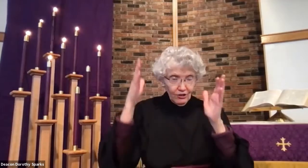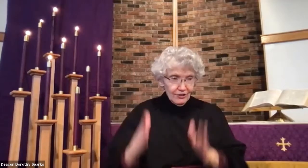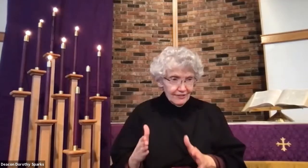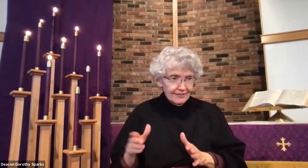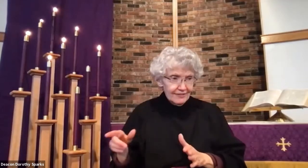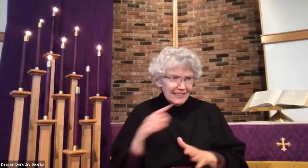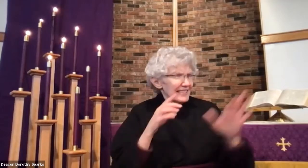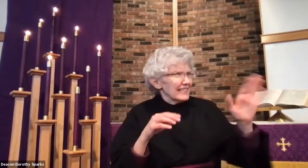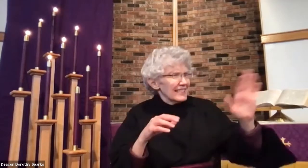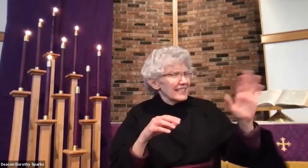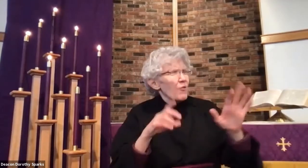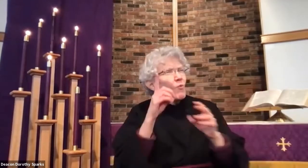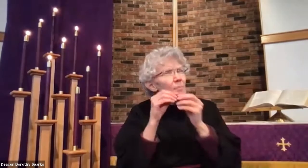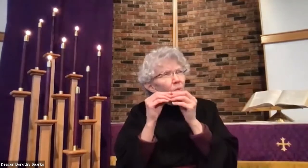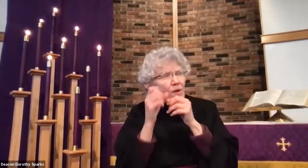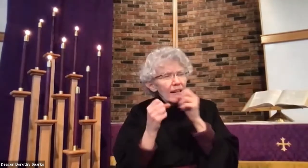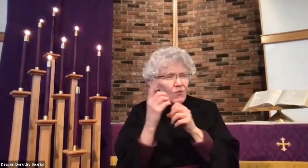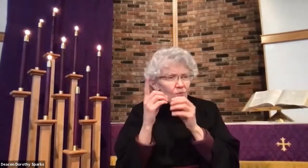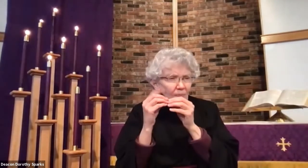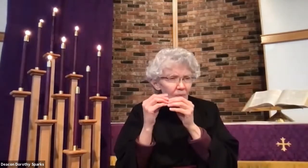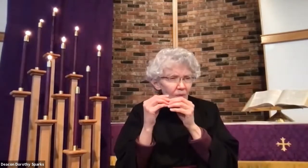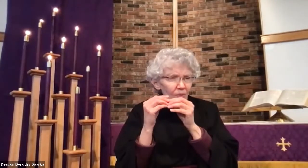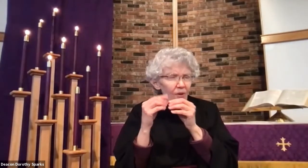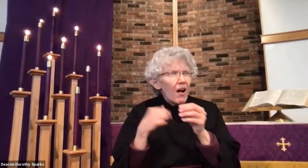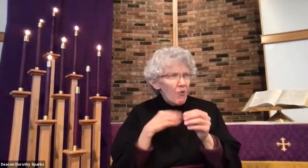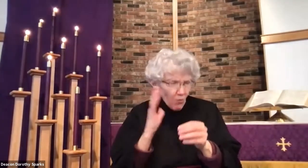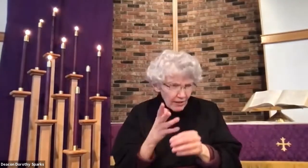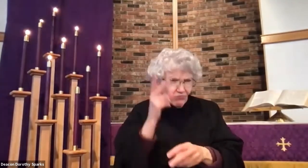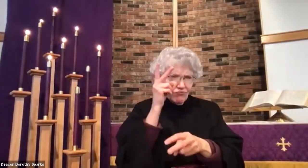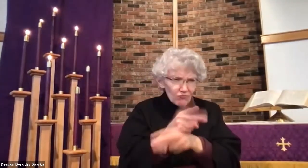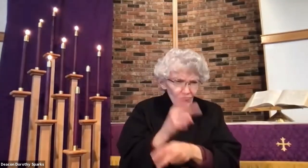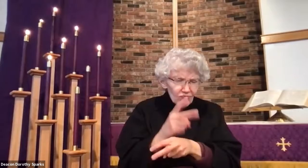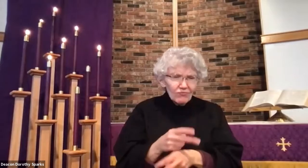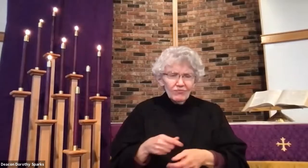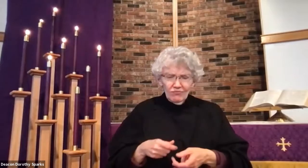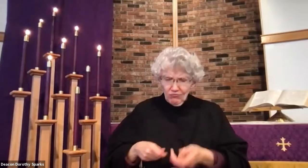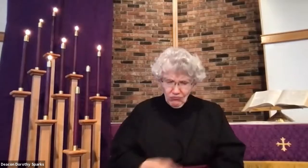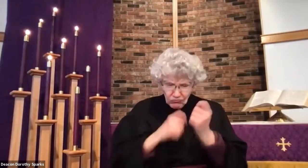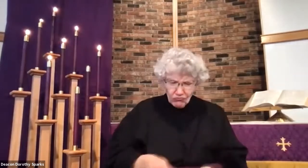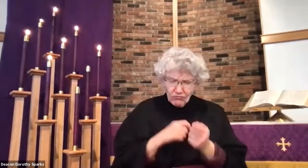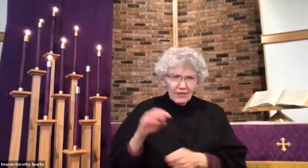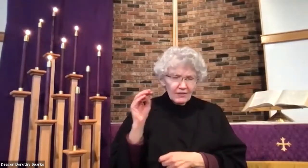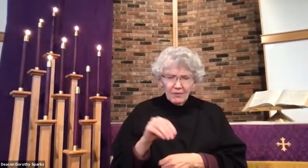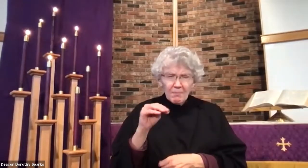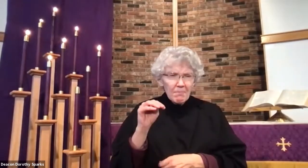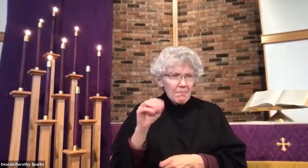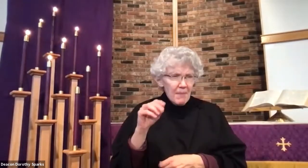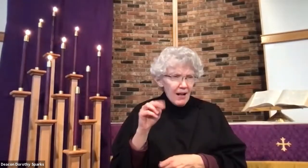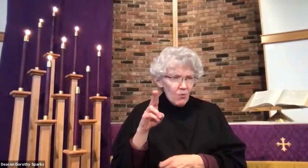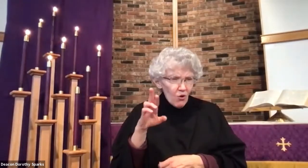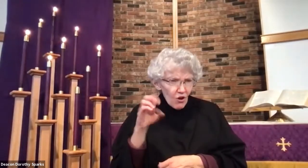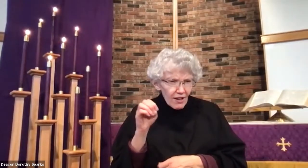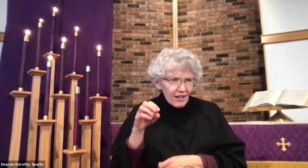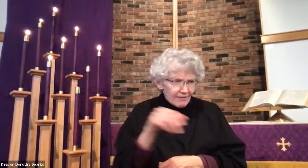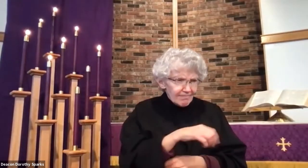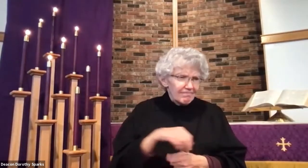But the gardener answered, "Master, let the tree have one more year to produce fruit.